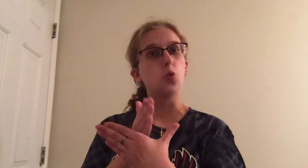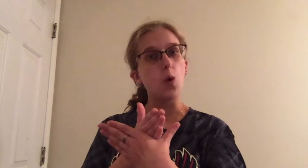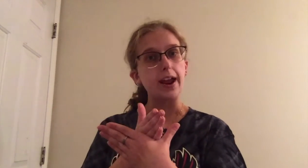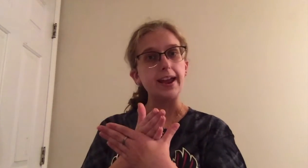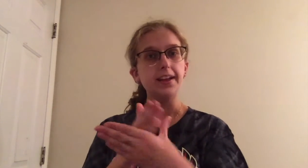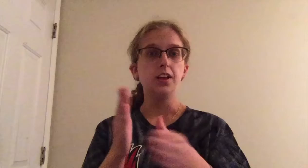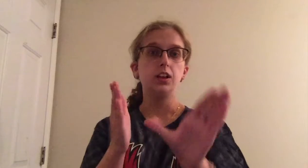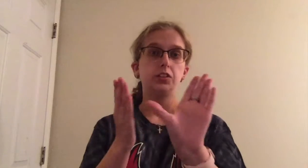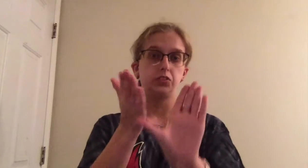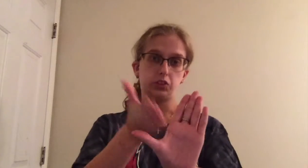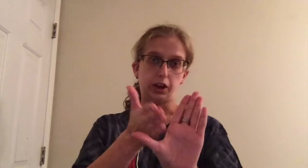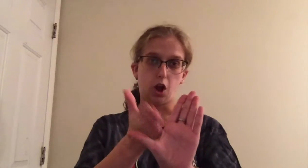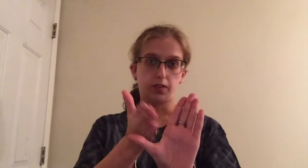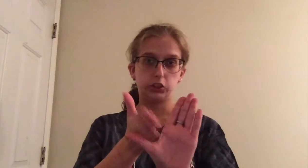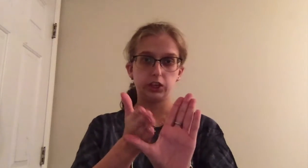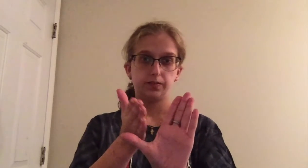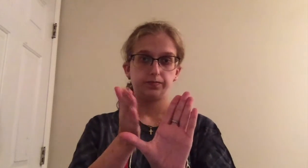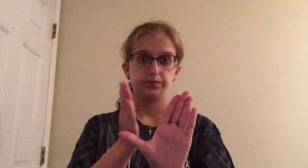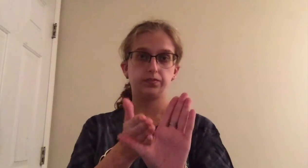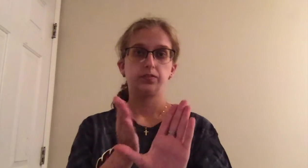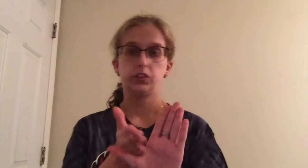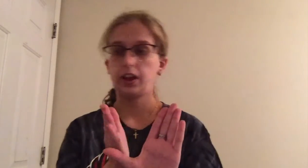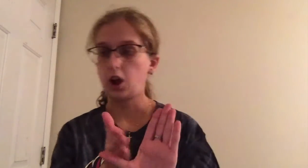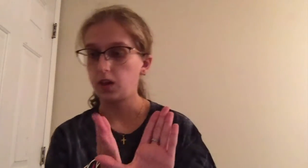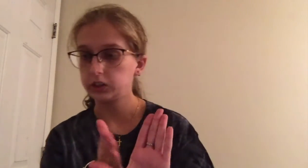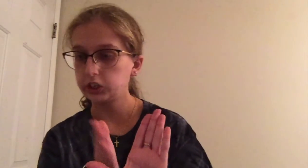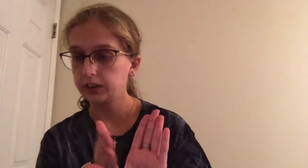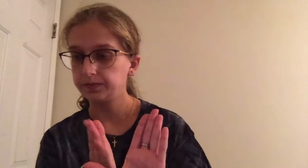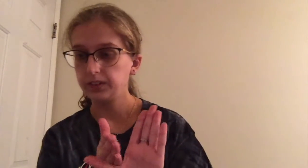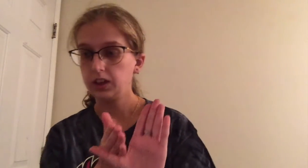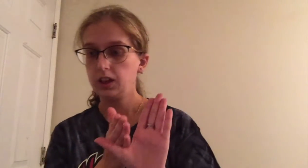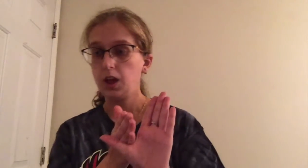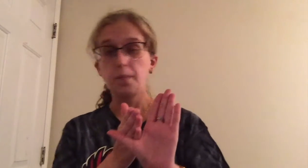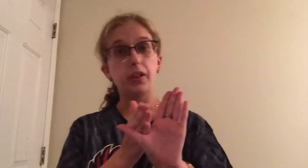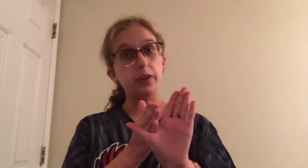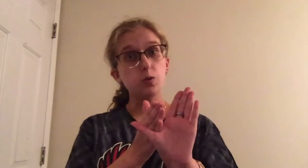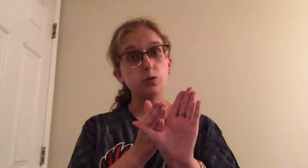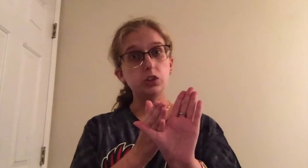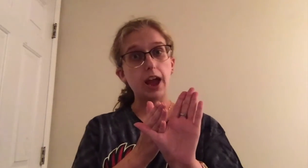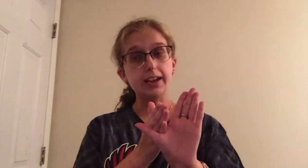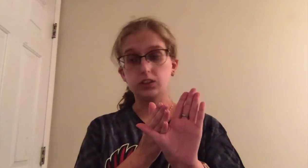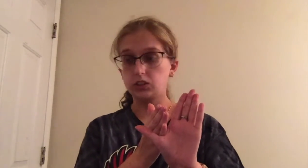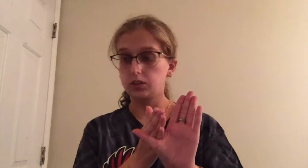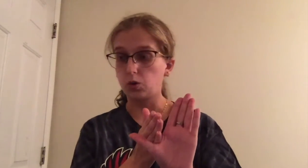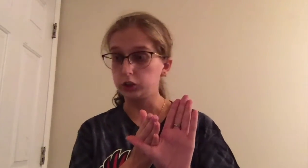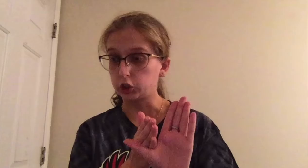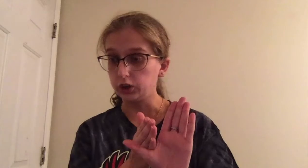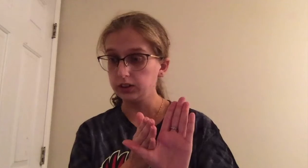annoy. Psychology. Psychology. Political science or journalism.